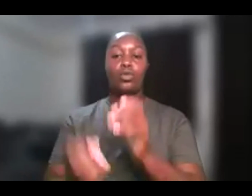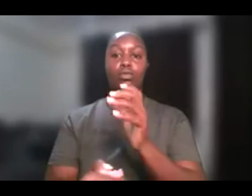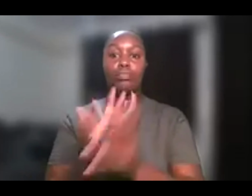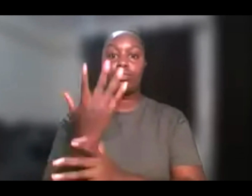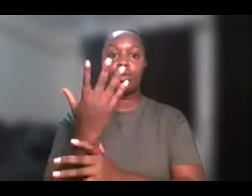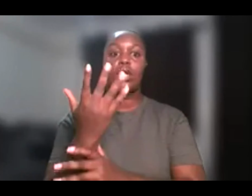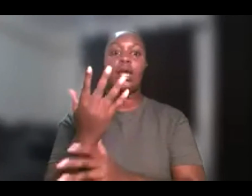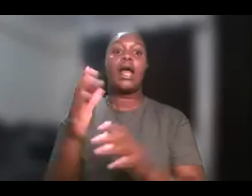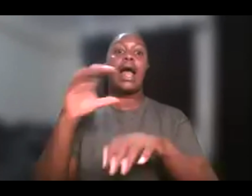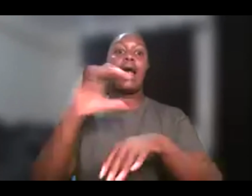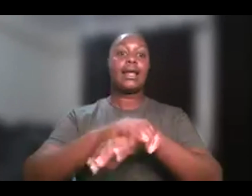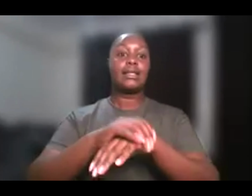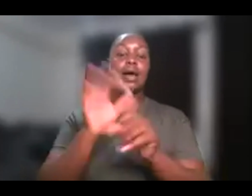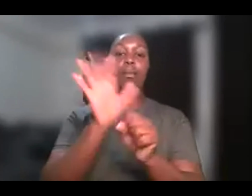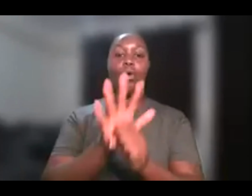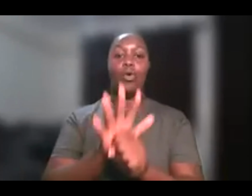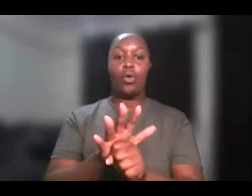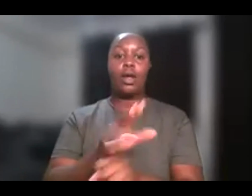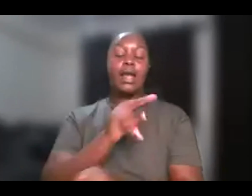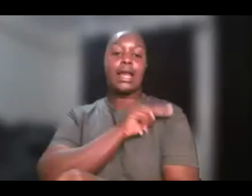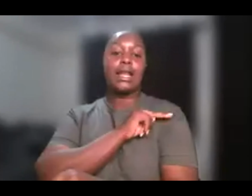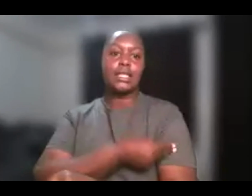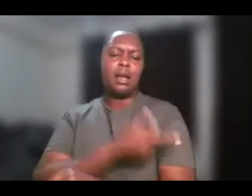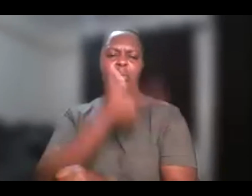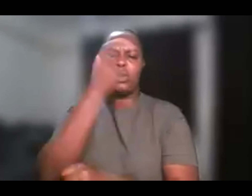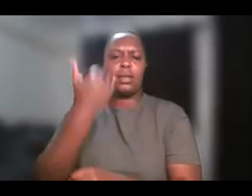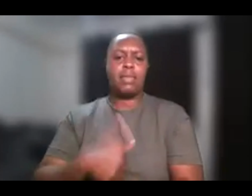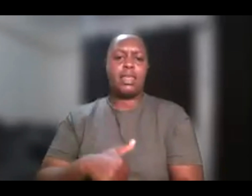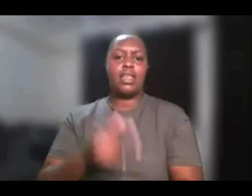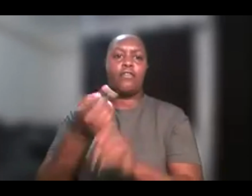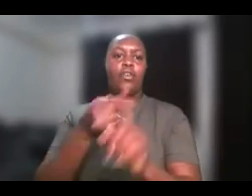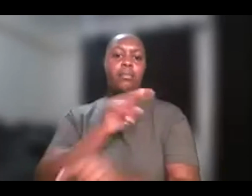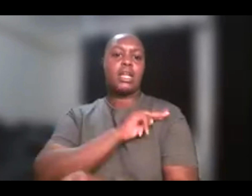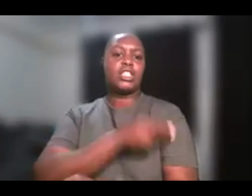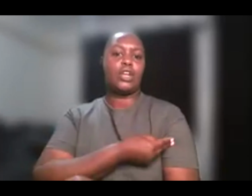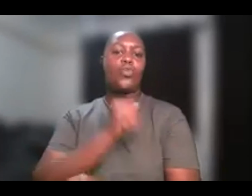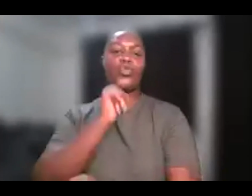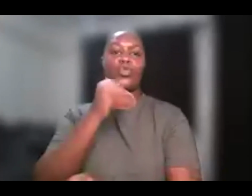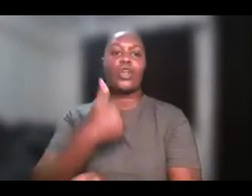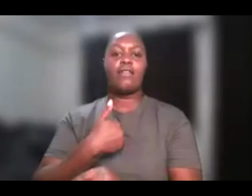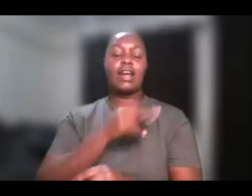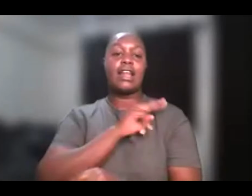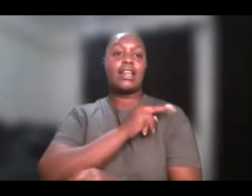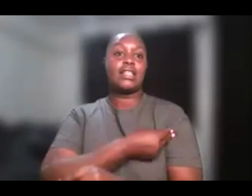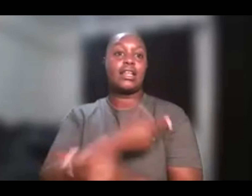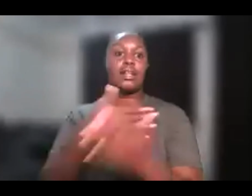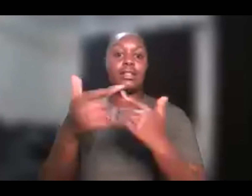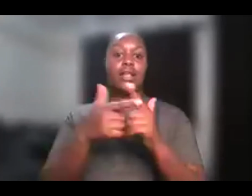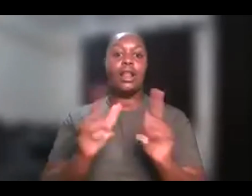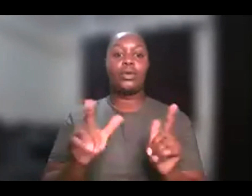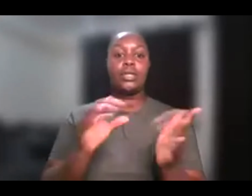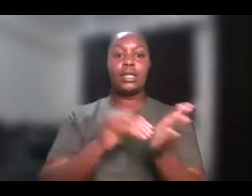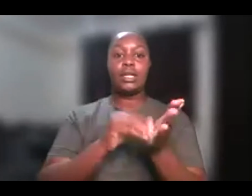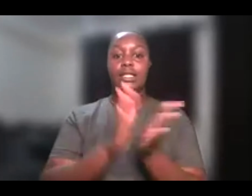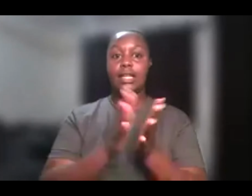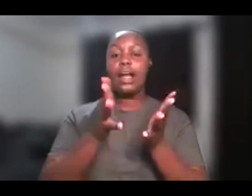In Nigeria, as I am Nigerian, you rarely have a Nigerian Sign Language data sets available. Kenyan as